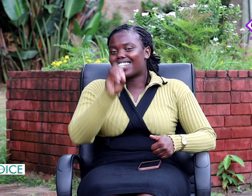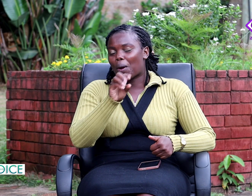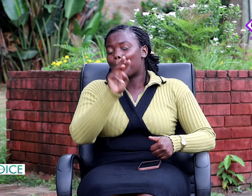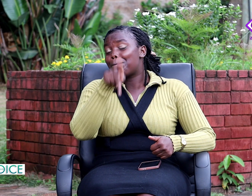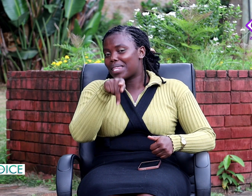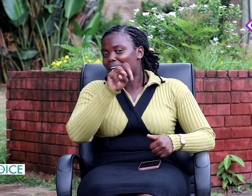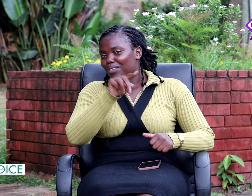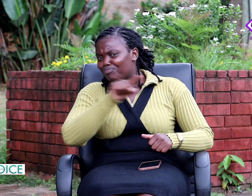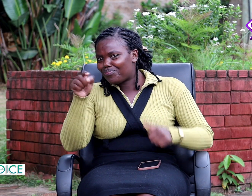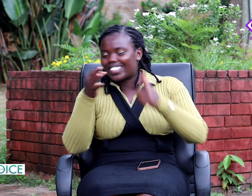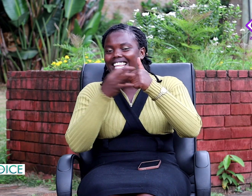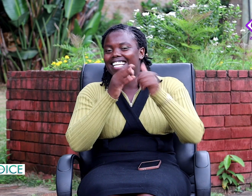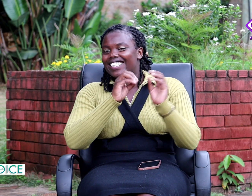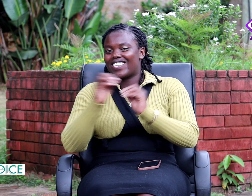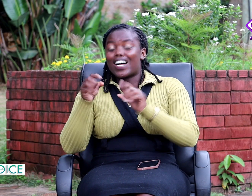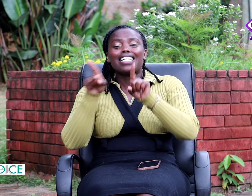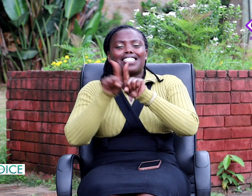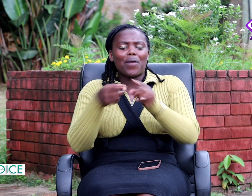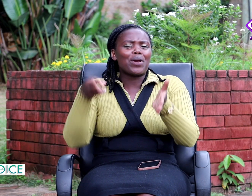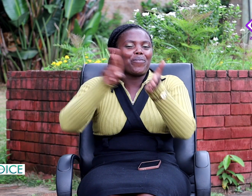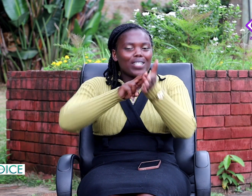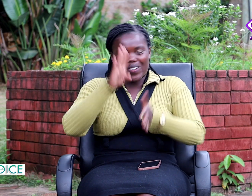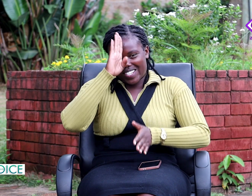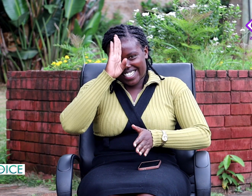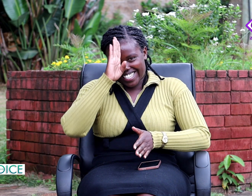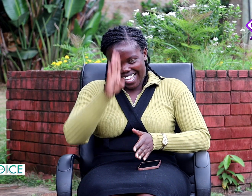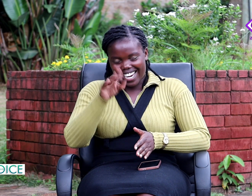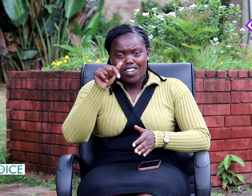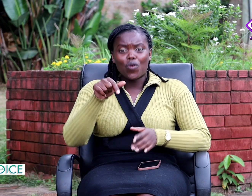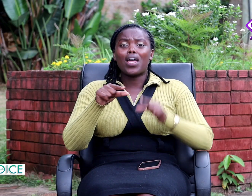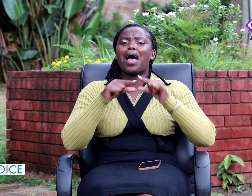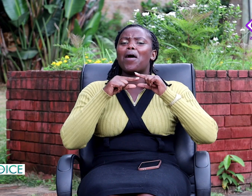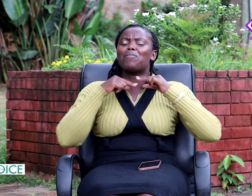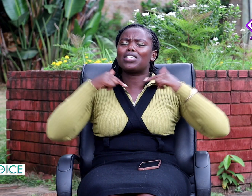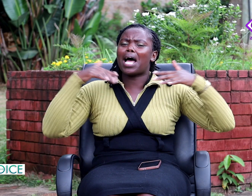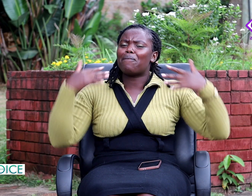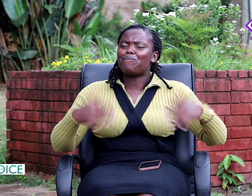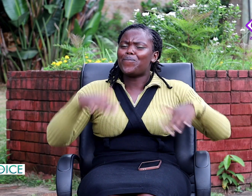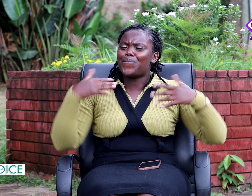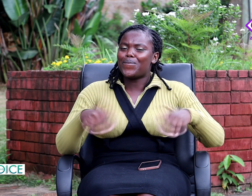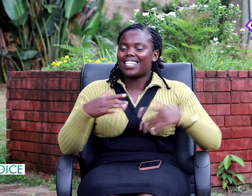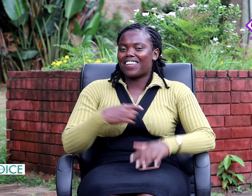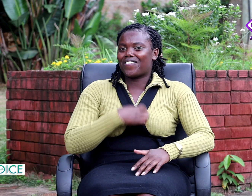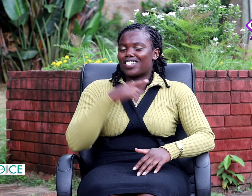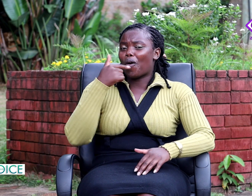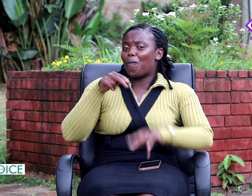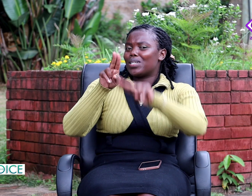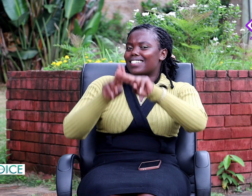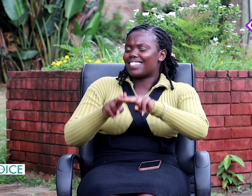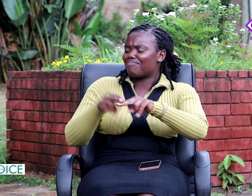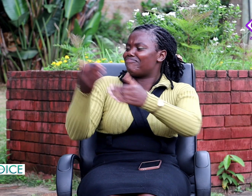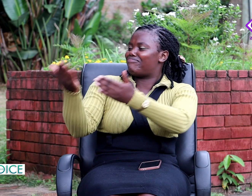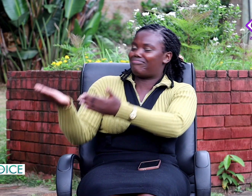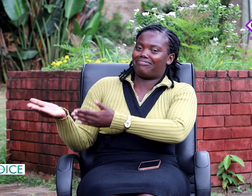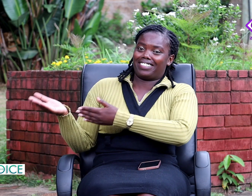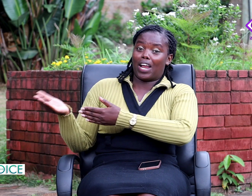at 7:30 p.m. to 8 p.m. We always have a repeat every Sunday at